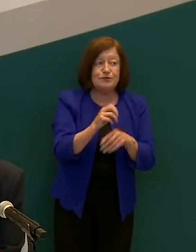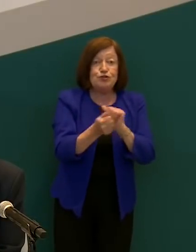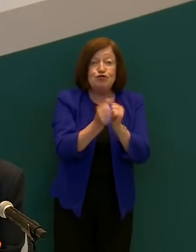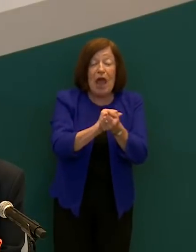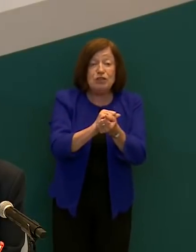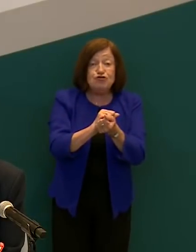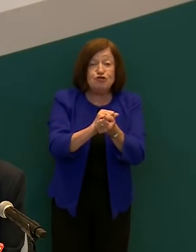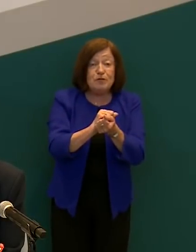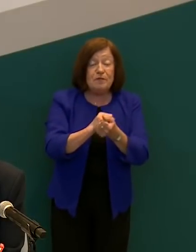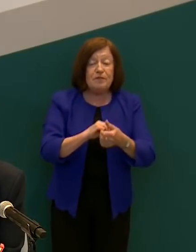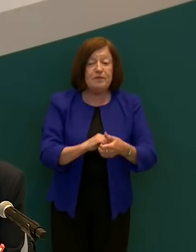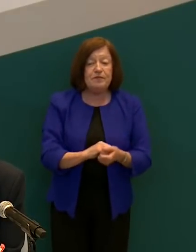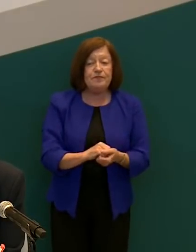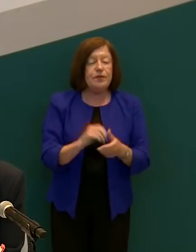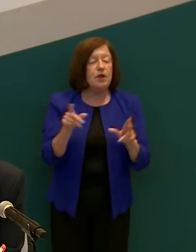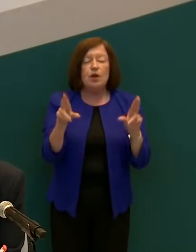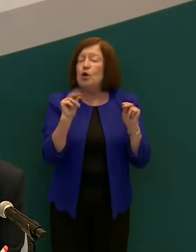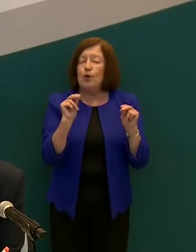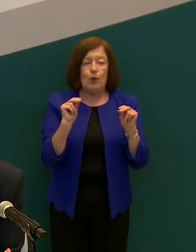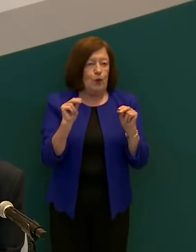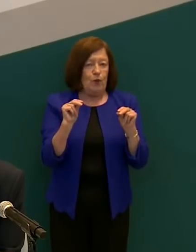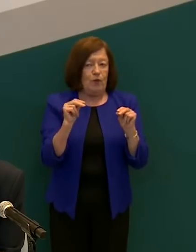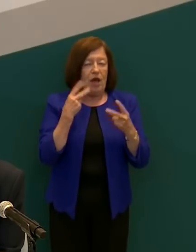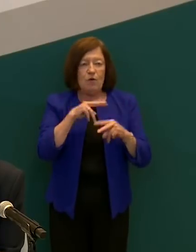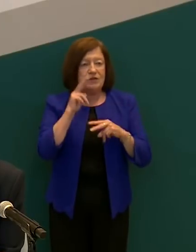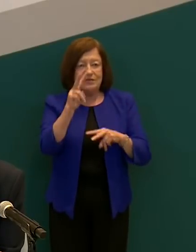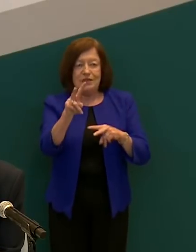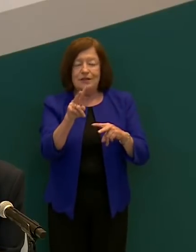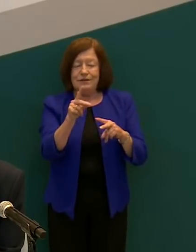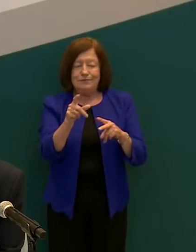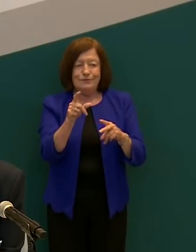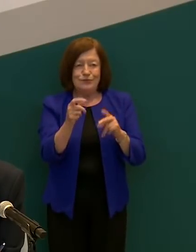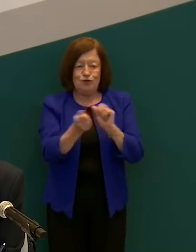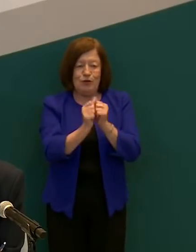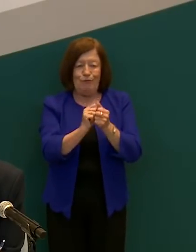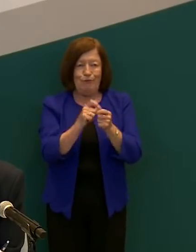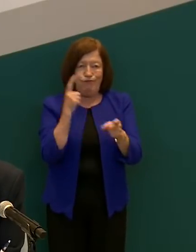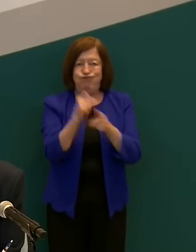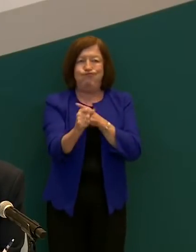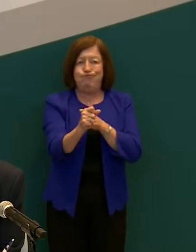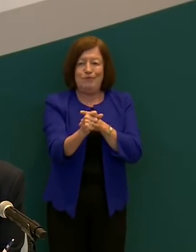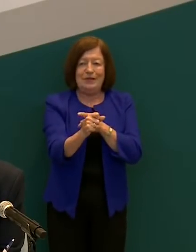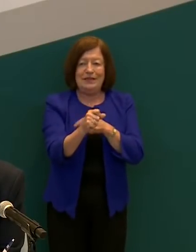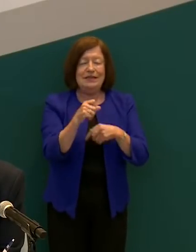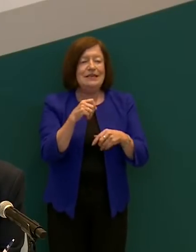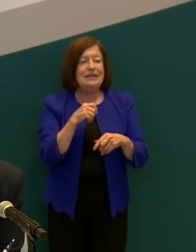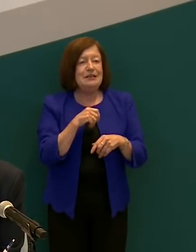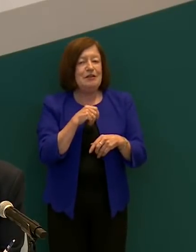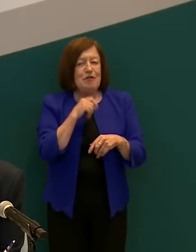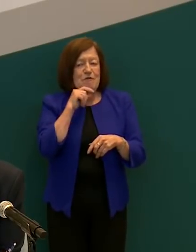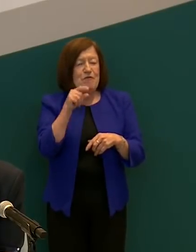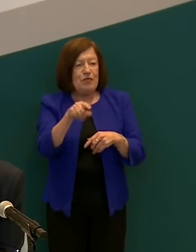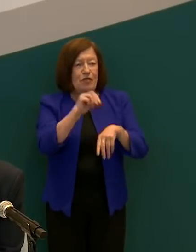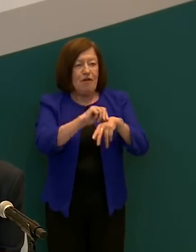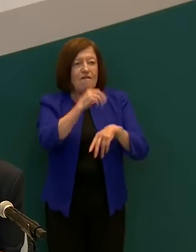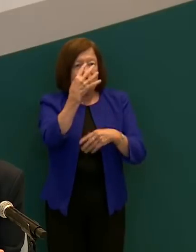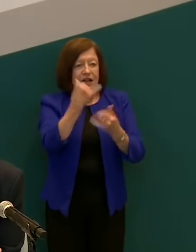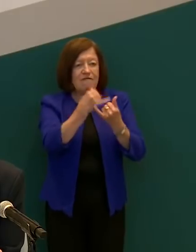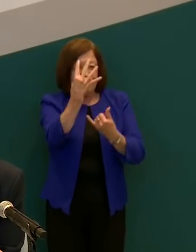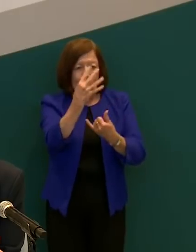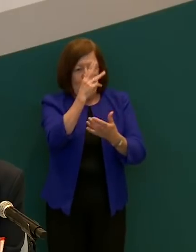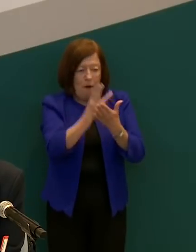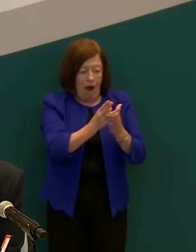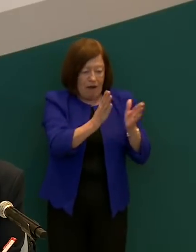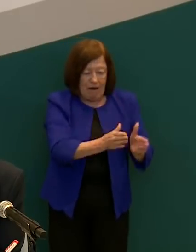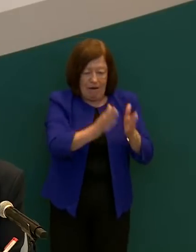change? No, I wouldn't envisage it changing that rapidly. I think it's been well aired that there's 4 phases. So